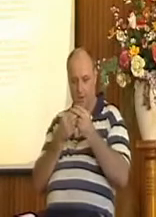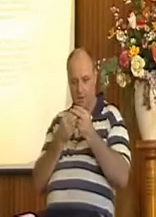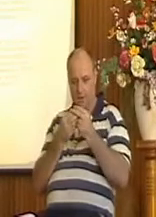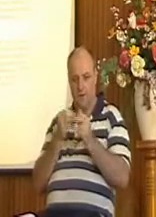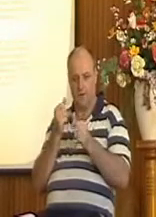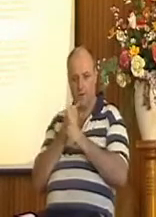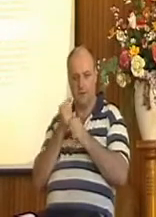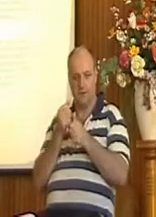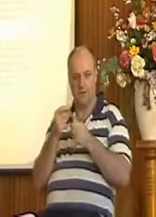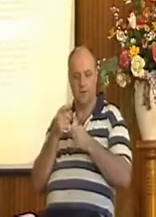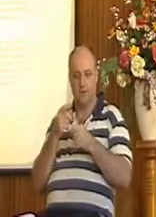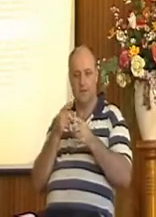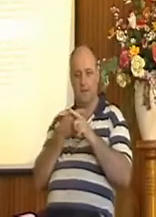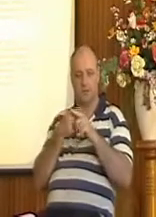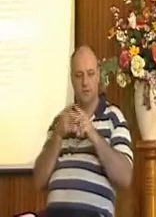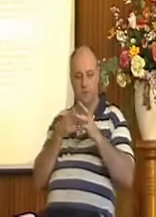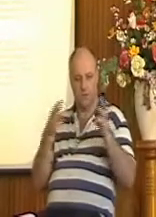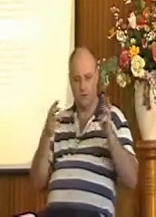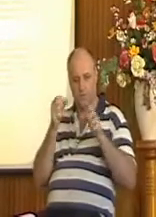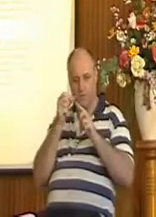interesting connection.